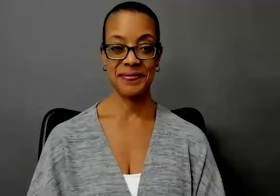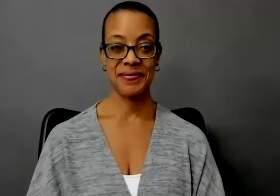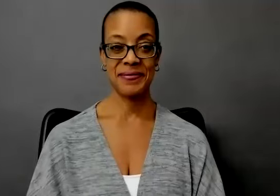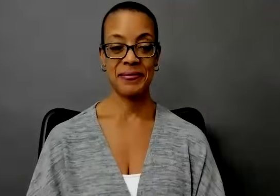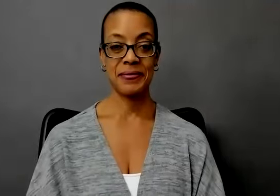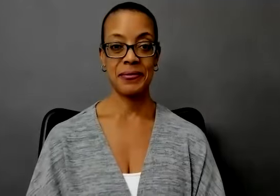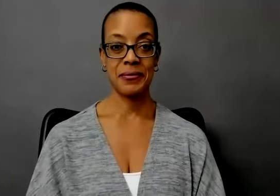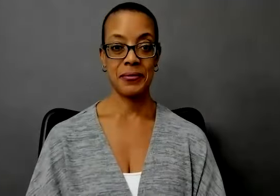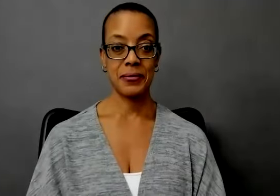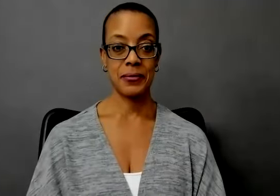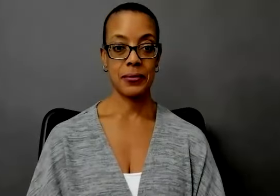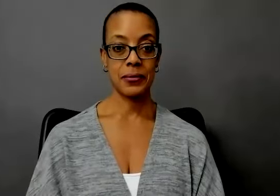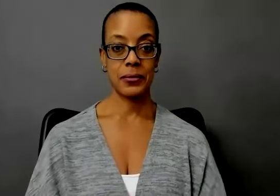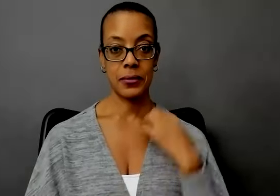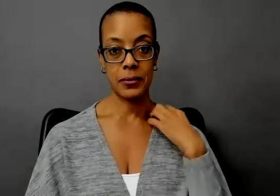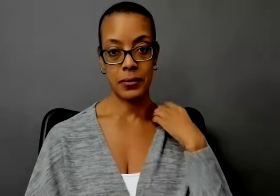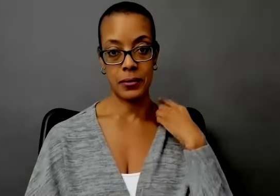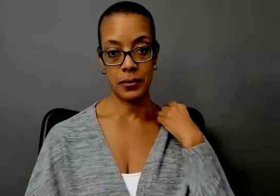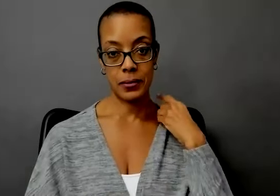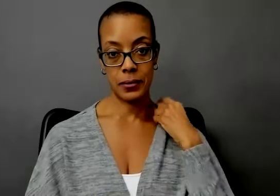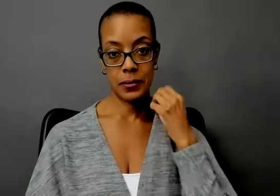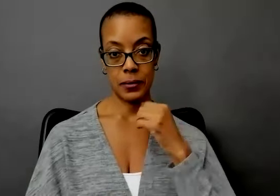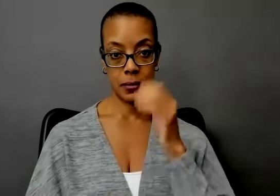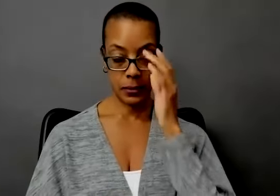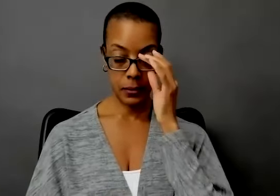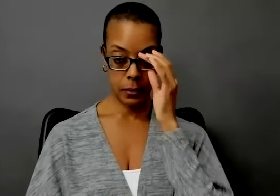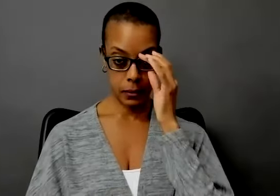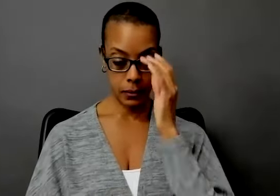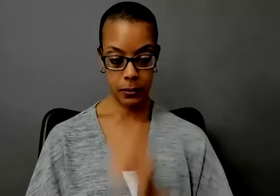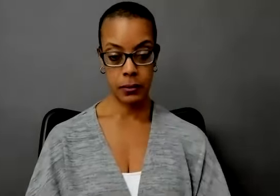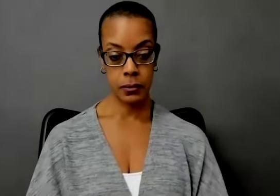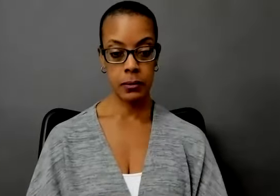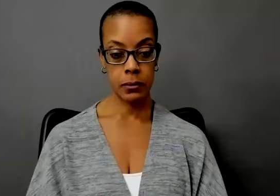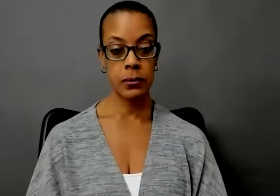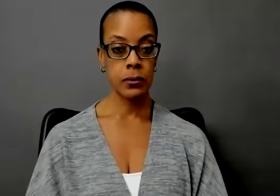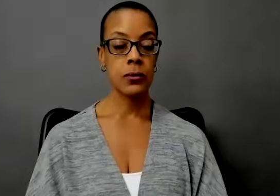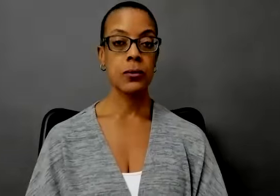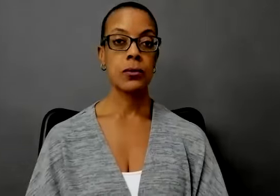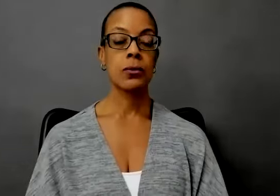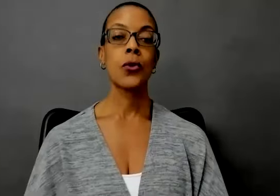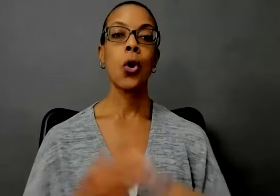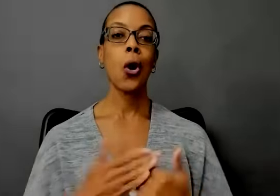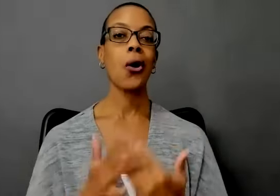So I, really appreciate, when you were going through the different steps and kind of the efforts of finding